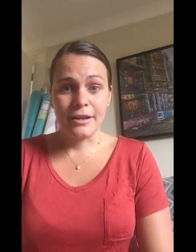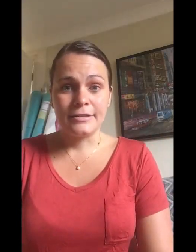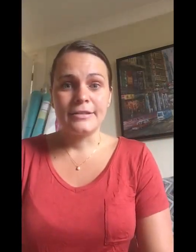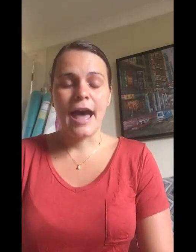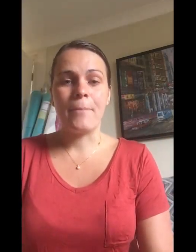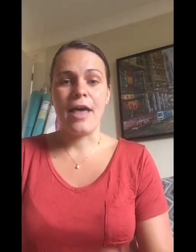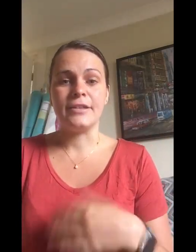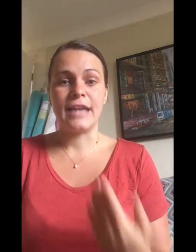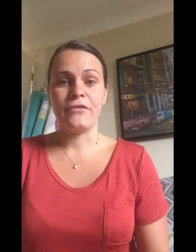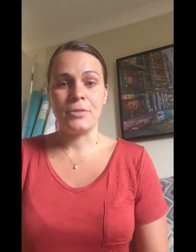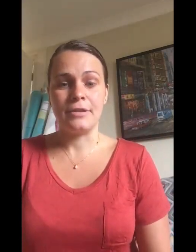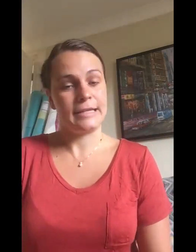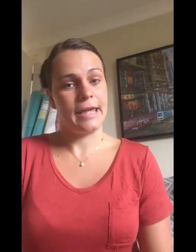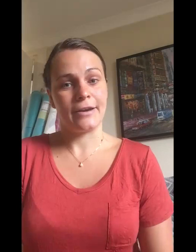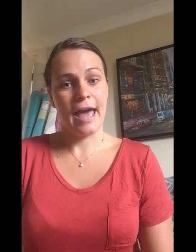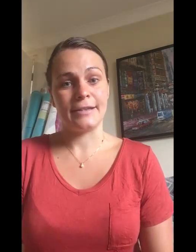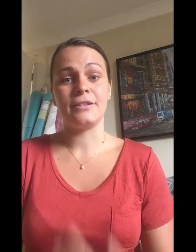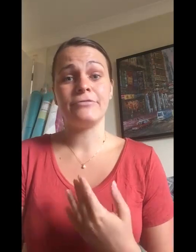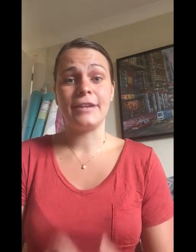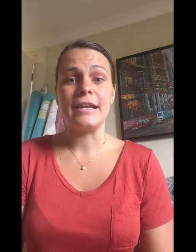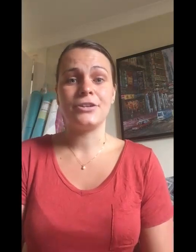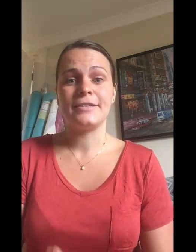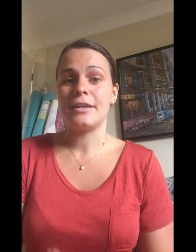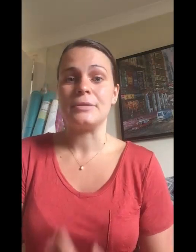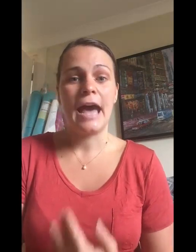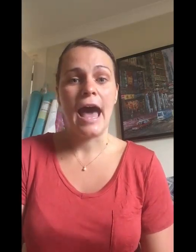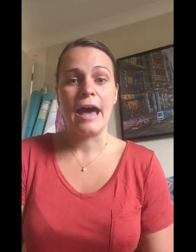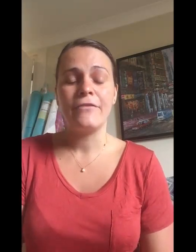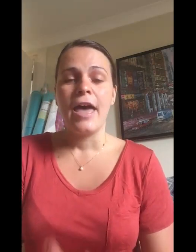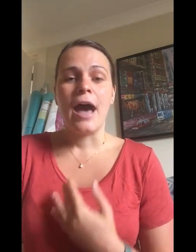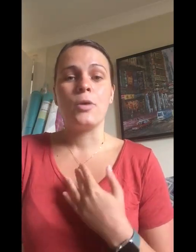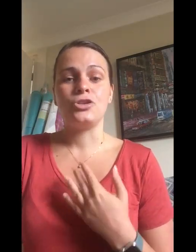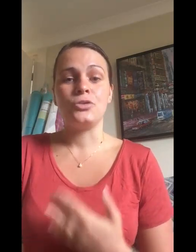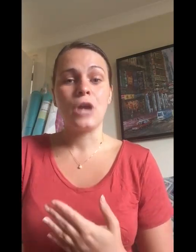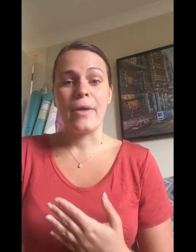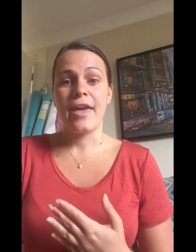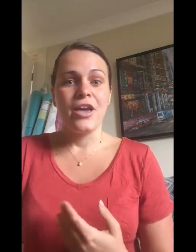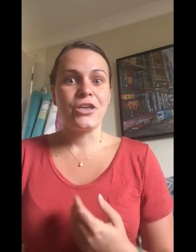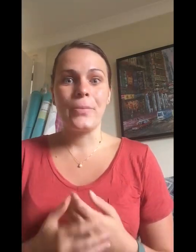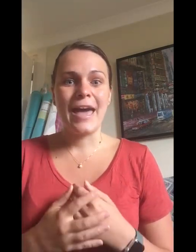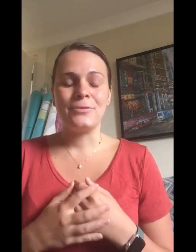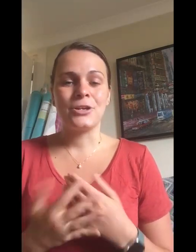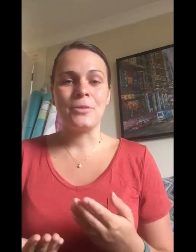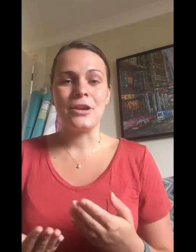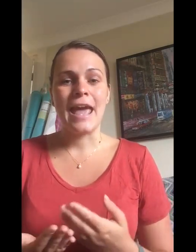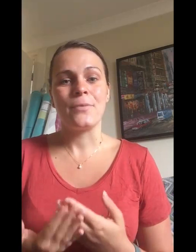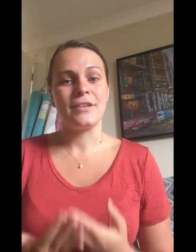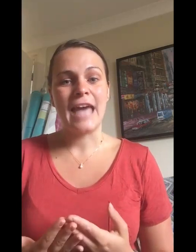England by the deaf community. Okay, so it's a really good skill to have, and once you know it, you'll be able to communicate with the deaf,